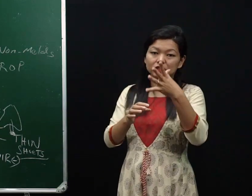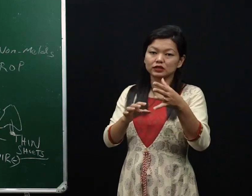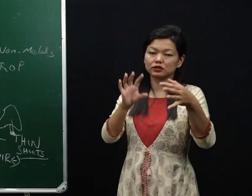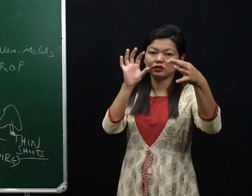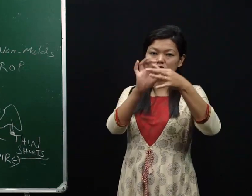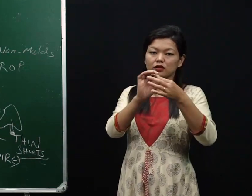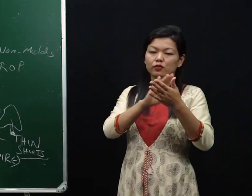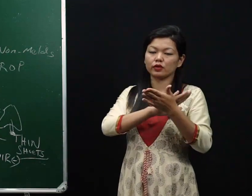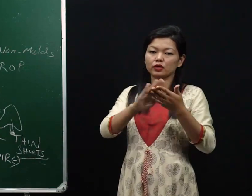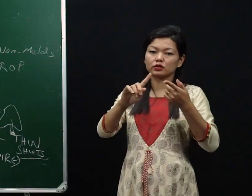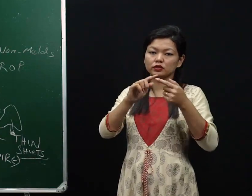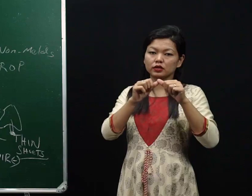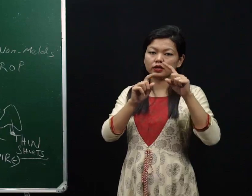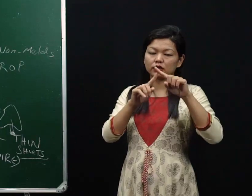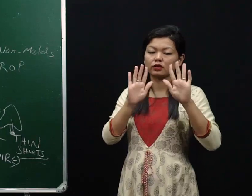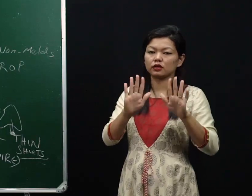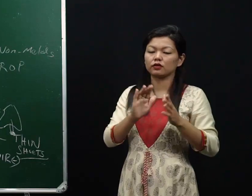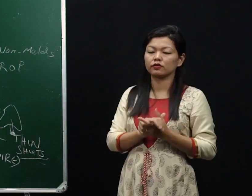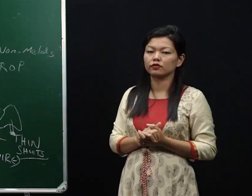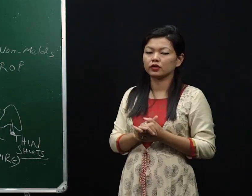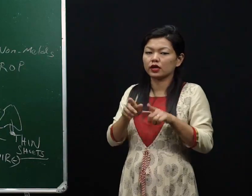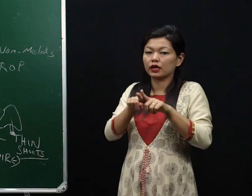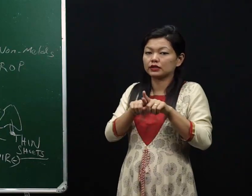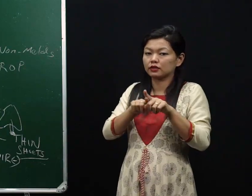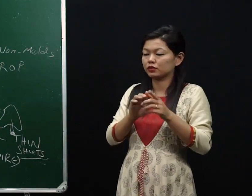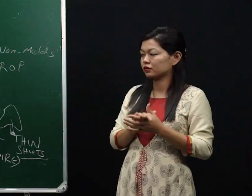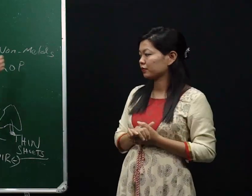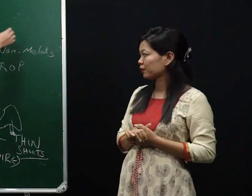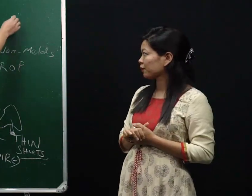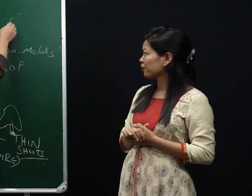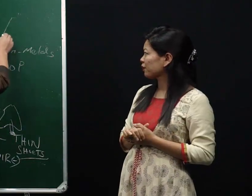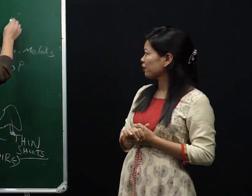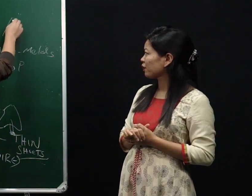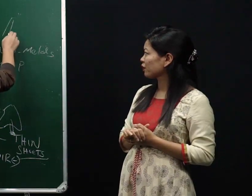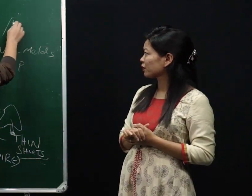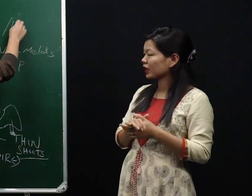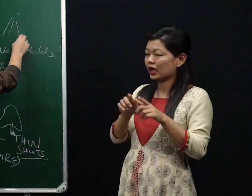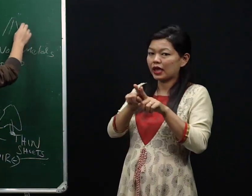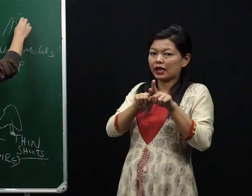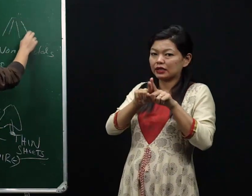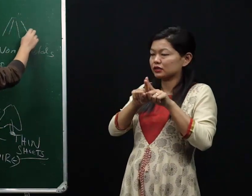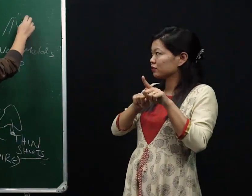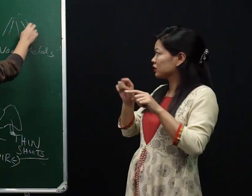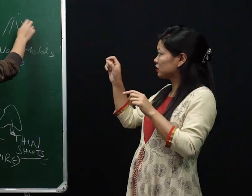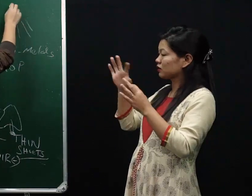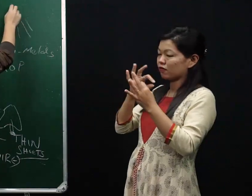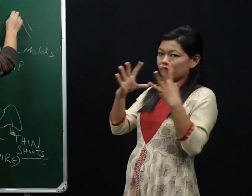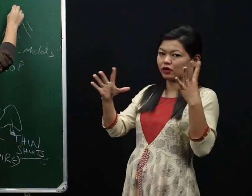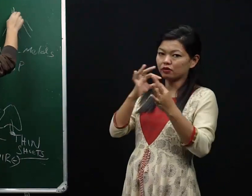okay? So, let's use a common example. Now, let's say this is a fire, okay? Just say this is a